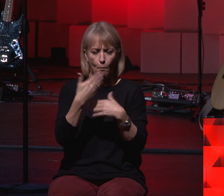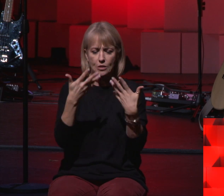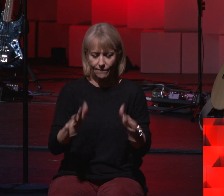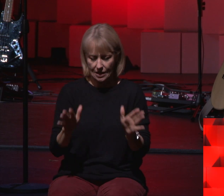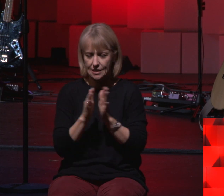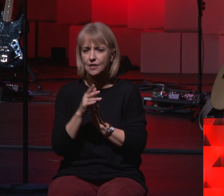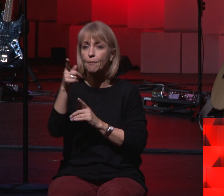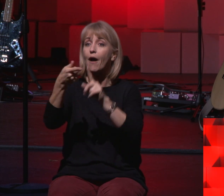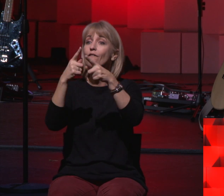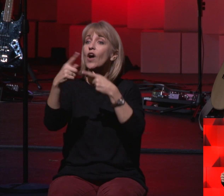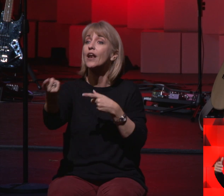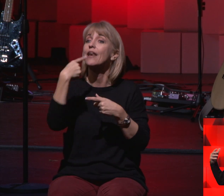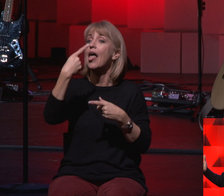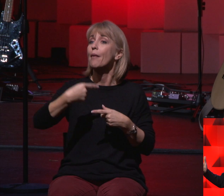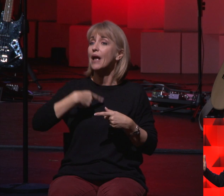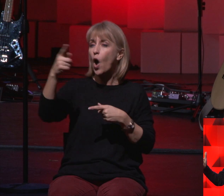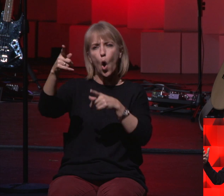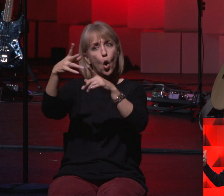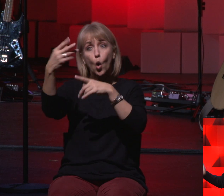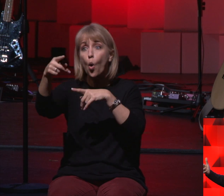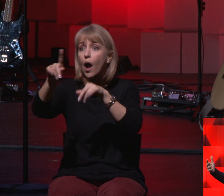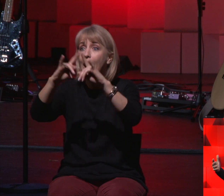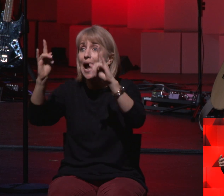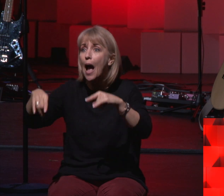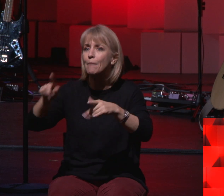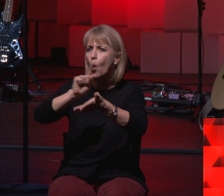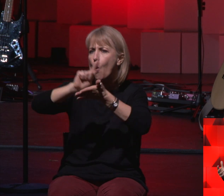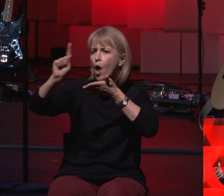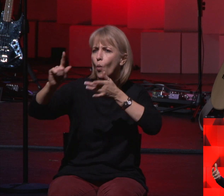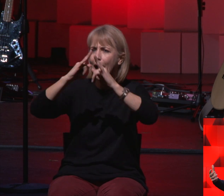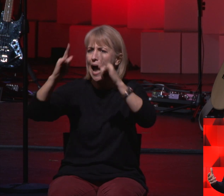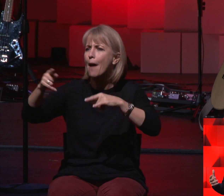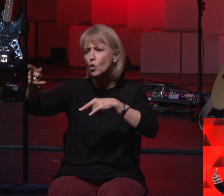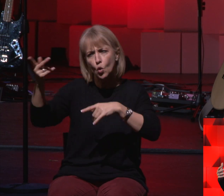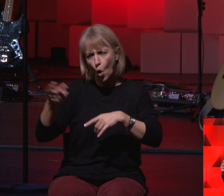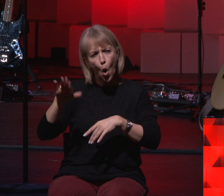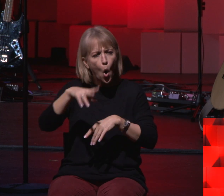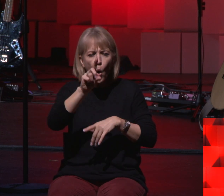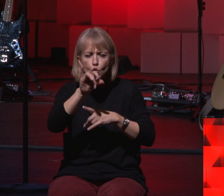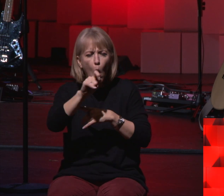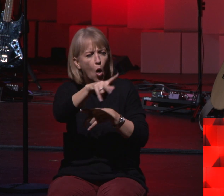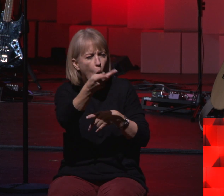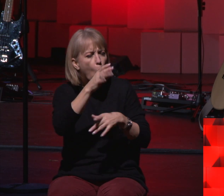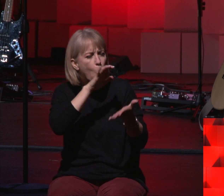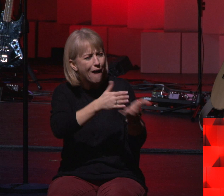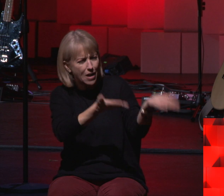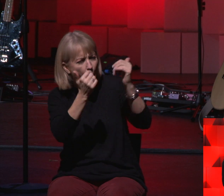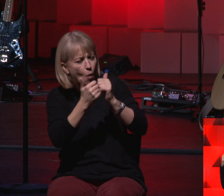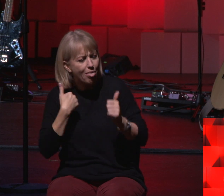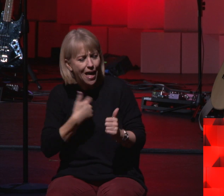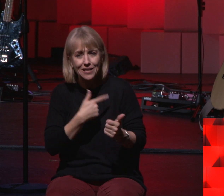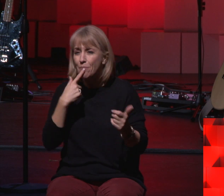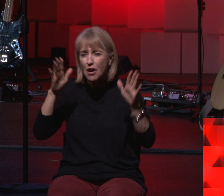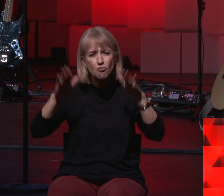camping trip he was going on, and he said, Doyle, it's a week-long trip. You and Jean should go with us. It's going to be great, and the music to